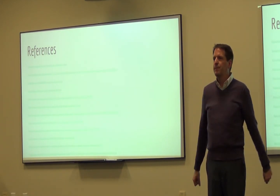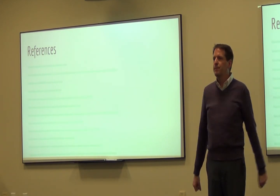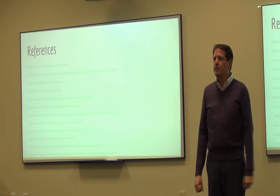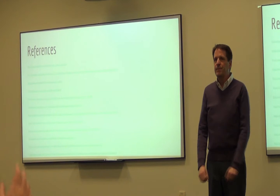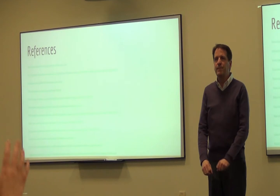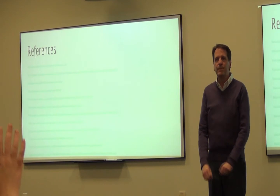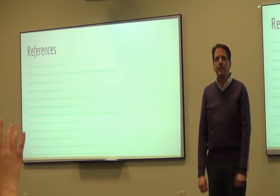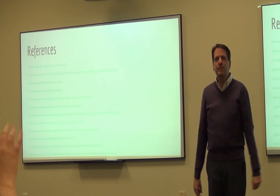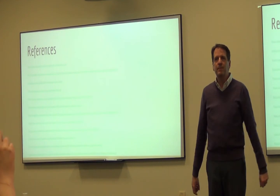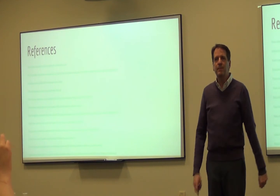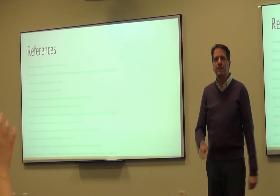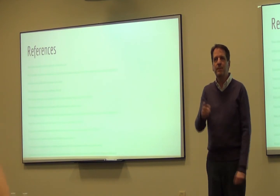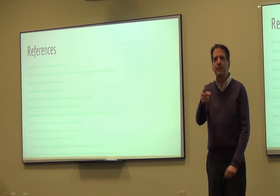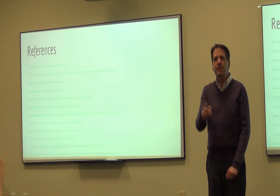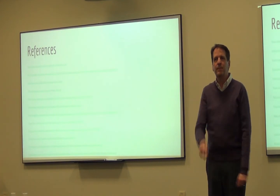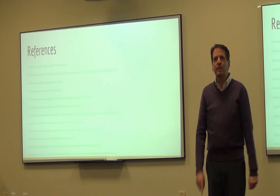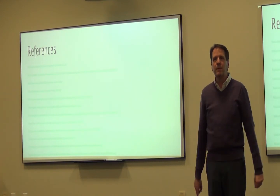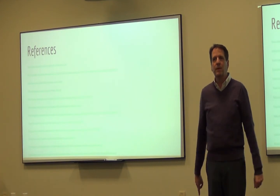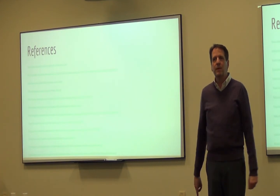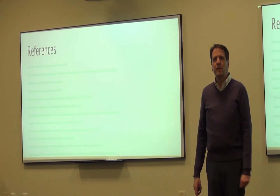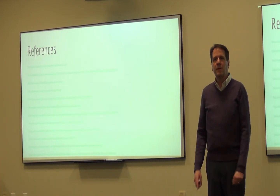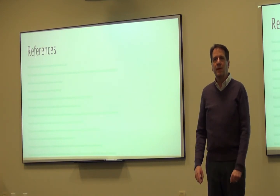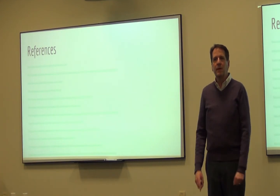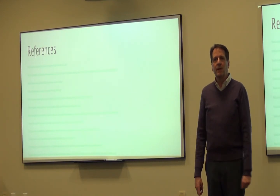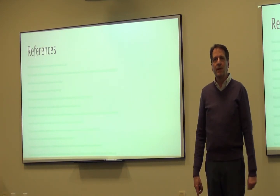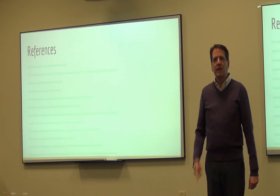One of his sons will take over next, yes.